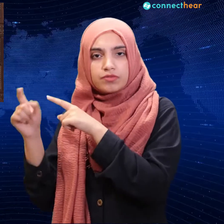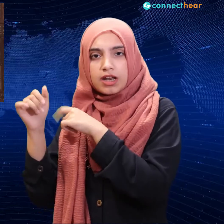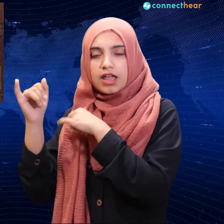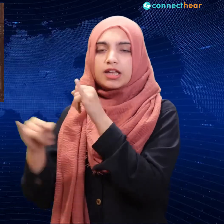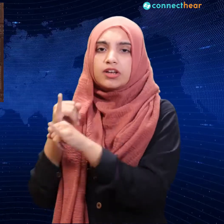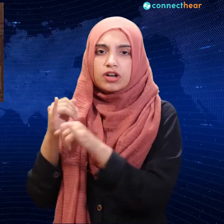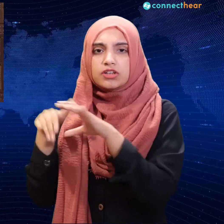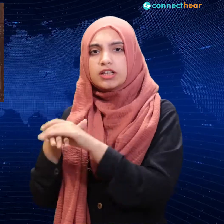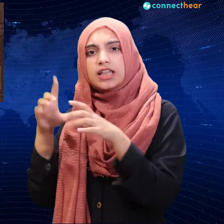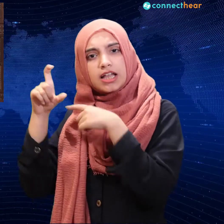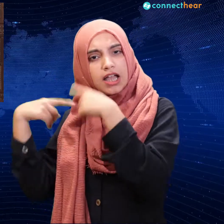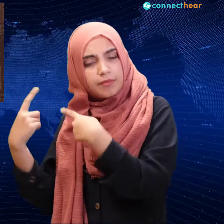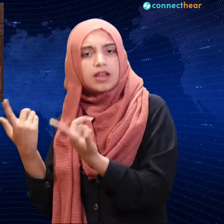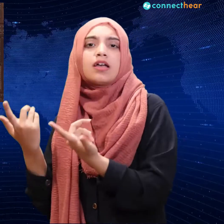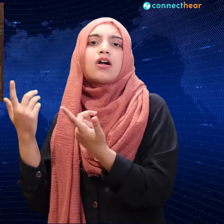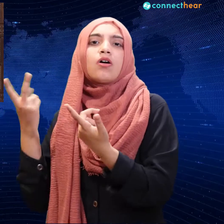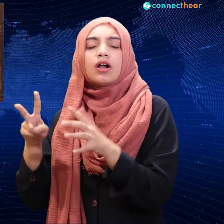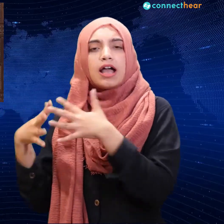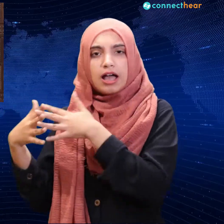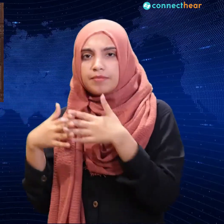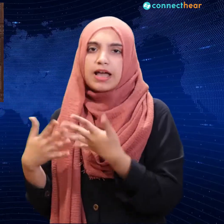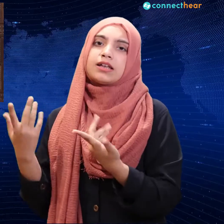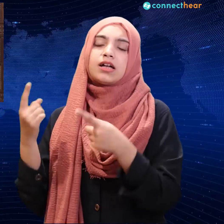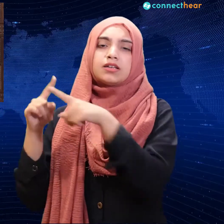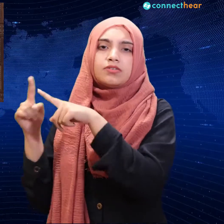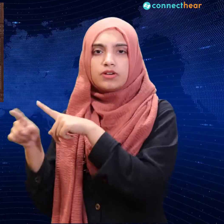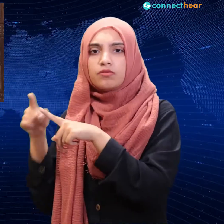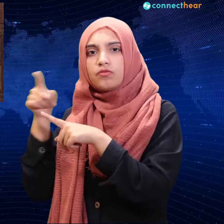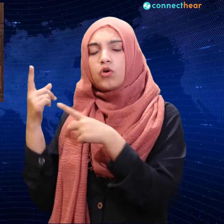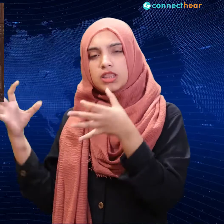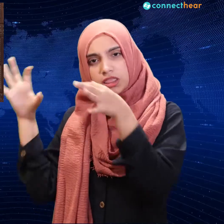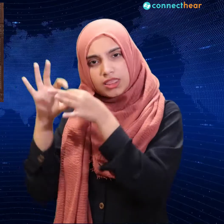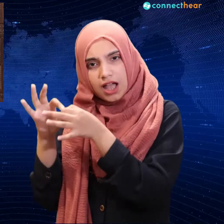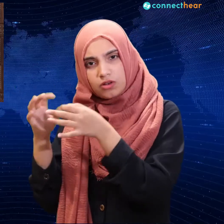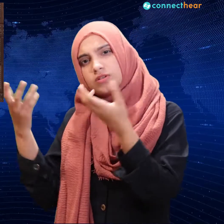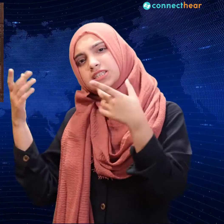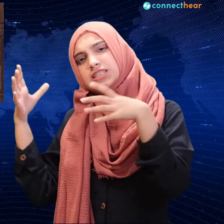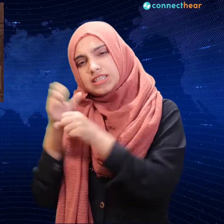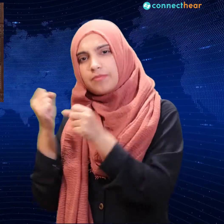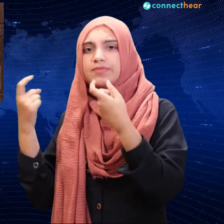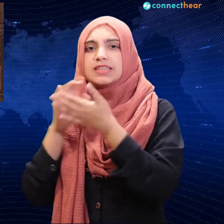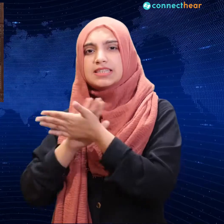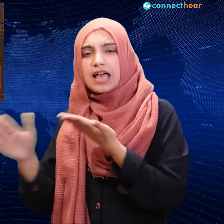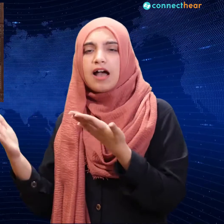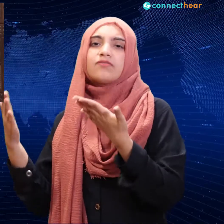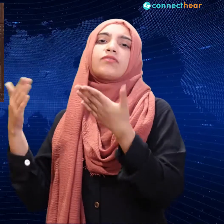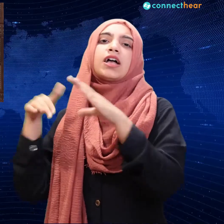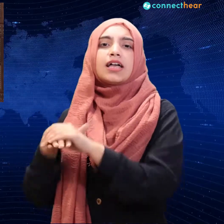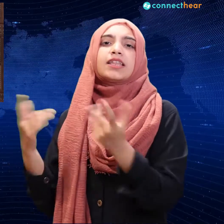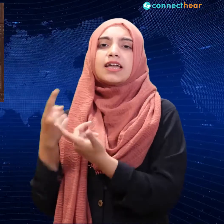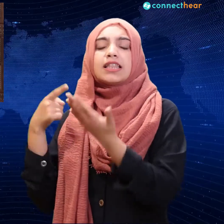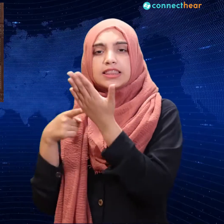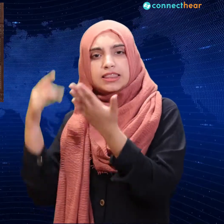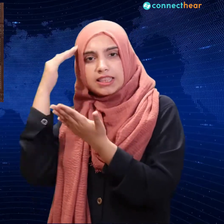said in the past that you're not sure why the US hasn't leveraged those connections to get the